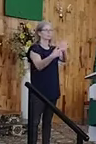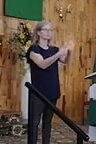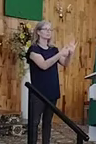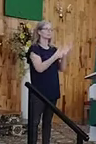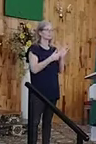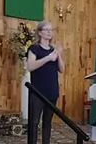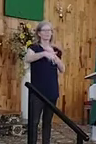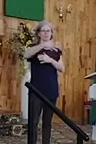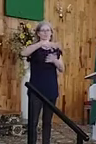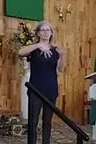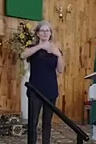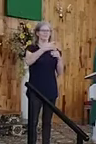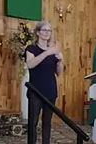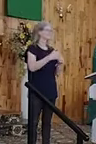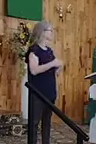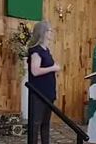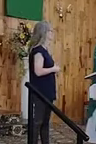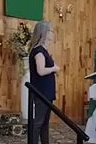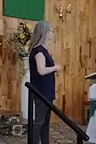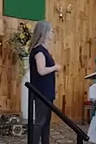a sign of that peace.